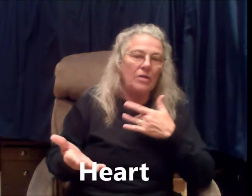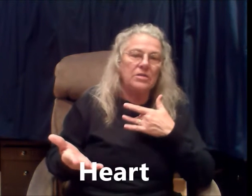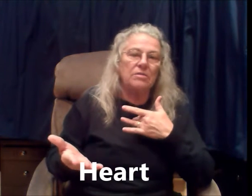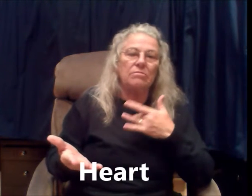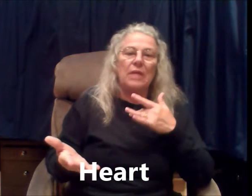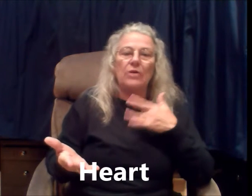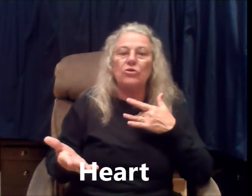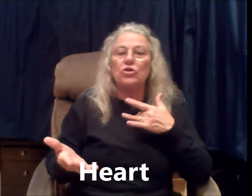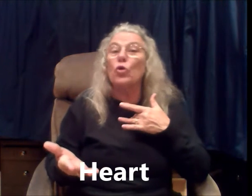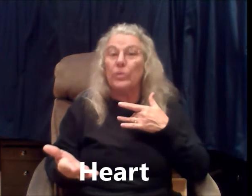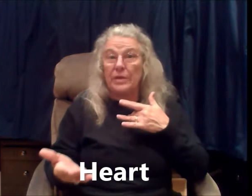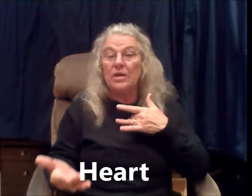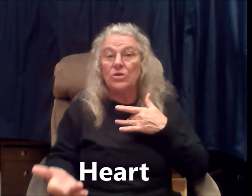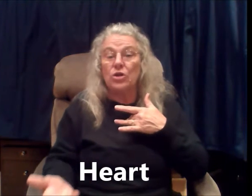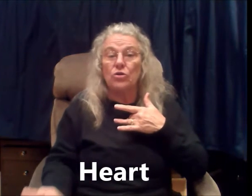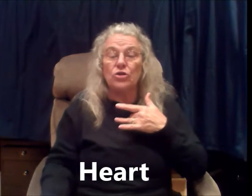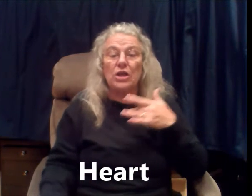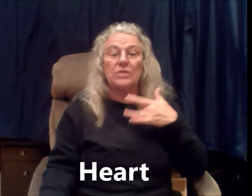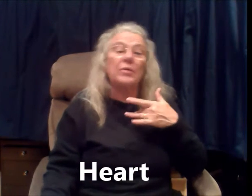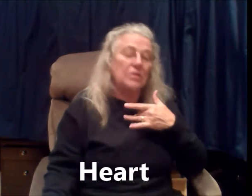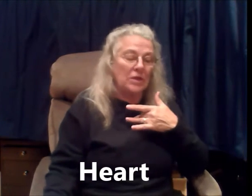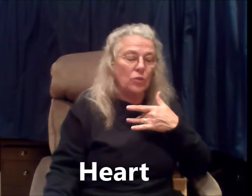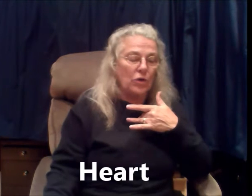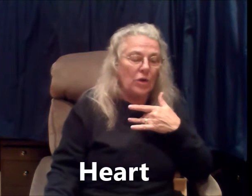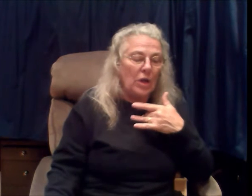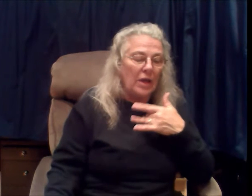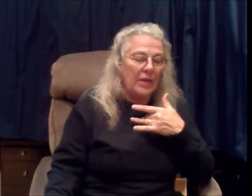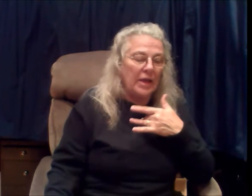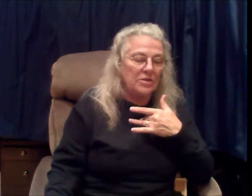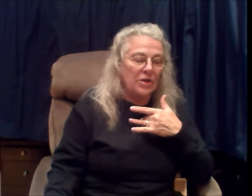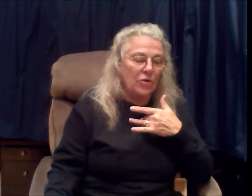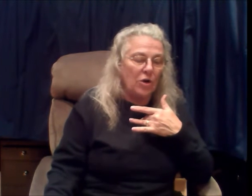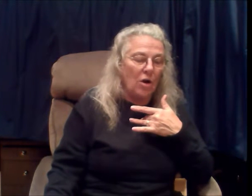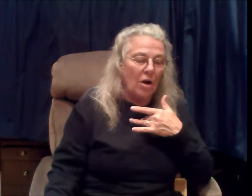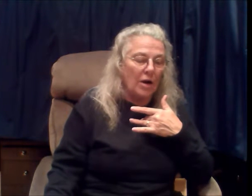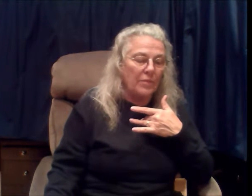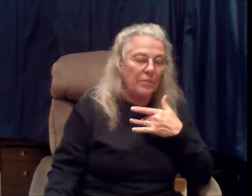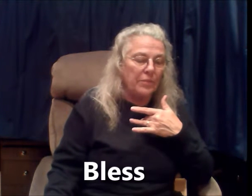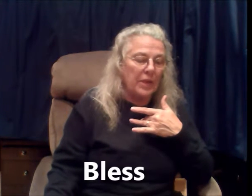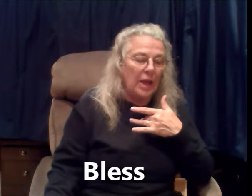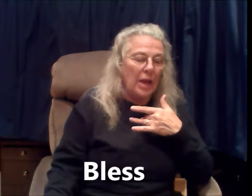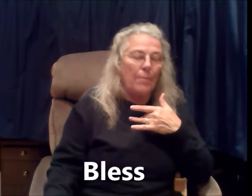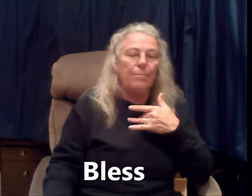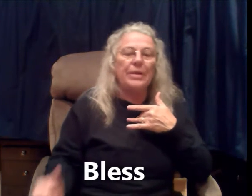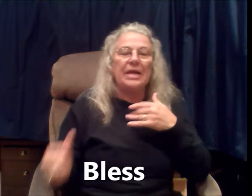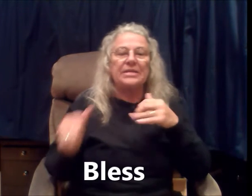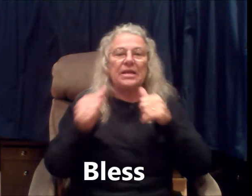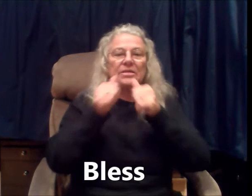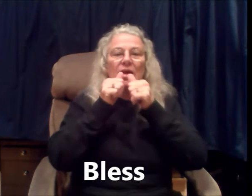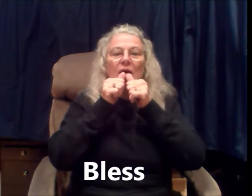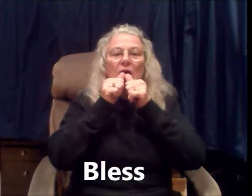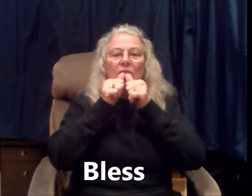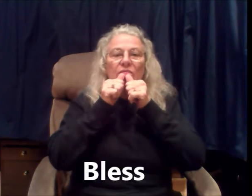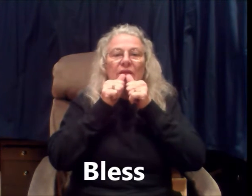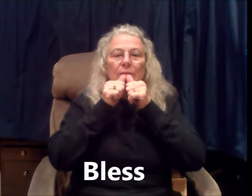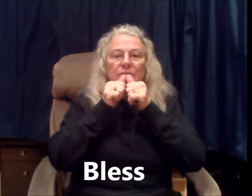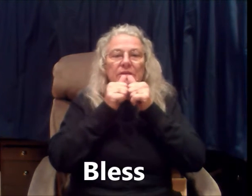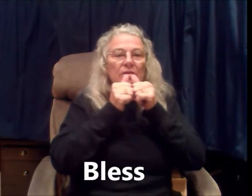Hearts, and you're just going to be touching your chest because that's where they consider your heart. Blessings, thumbs